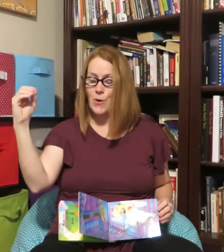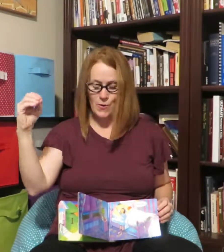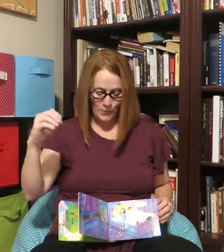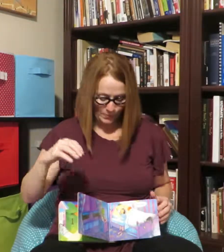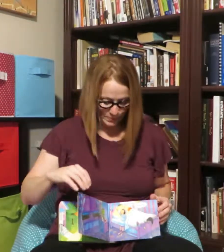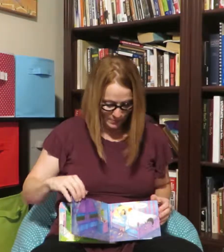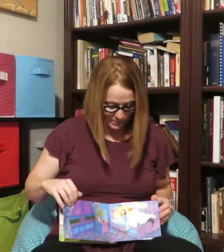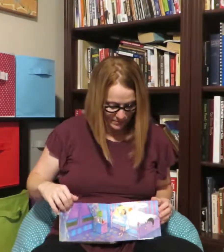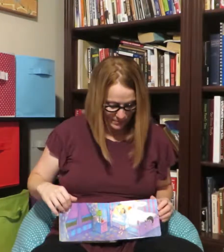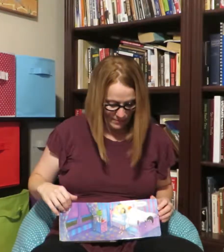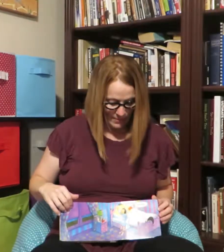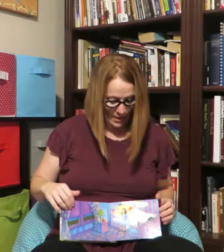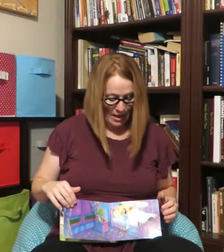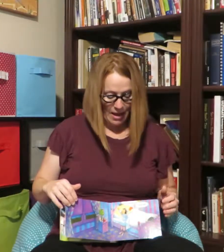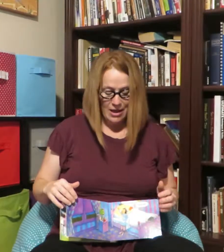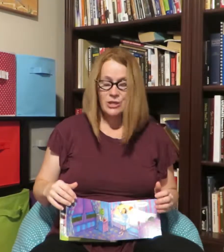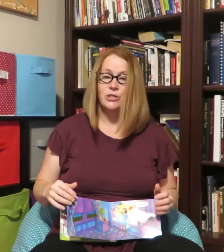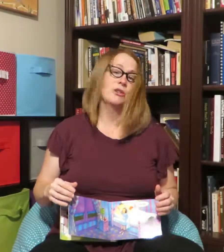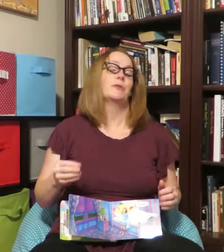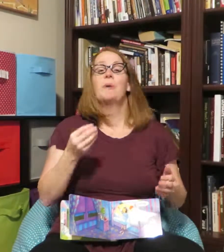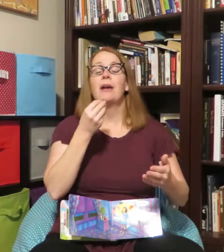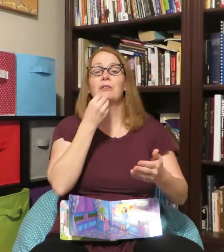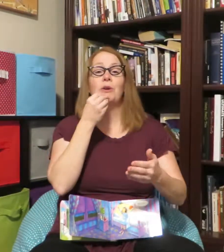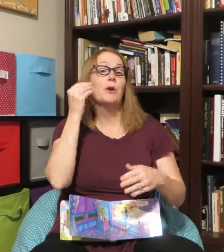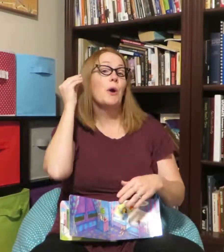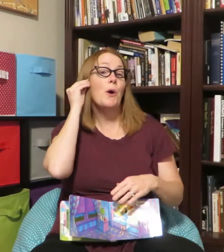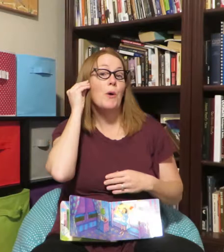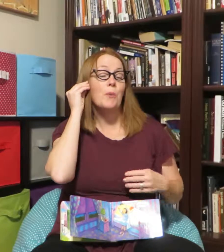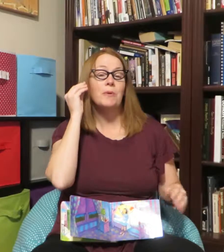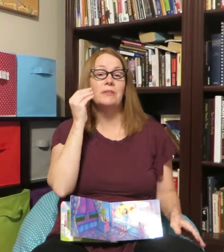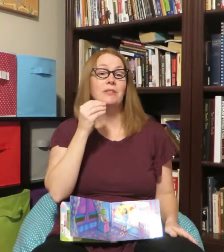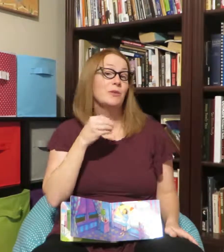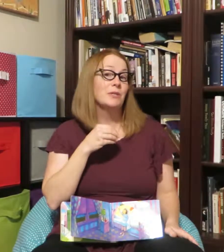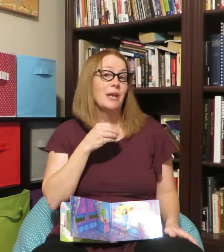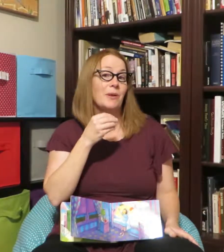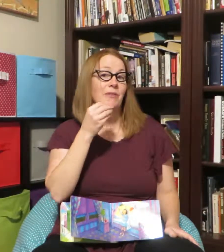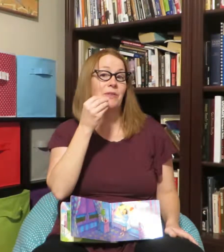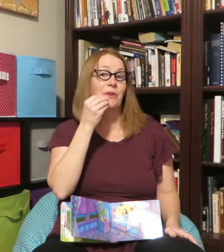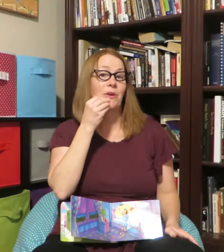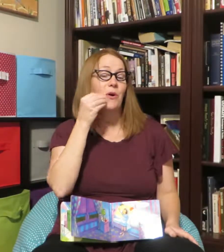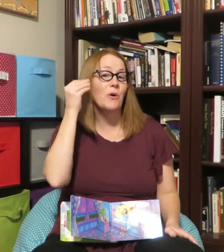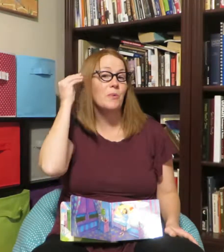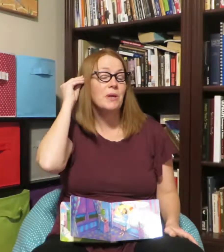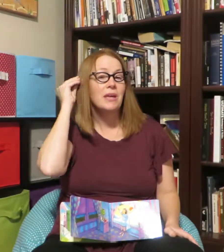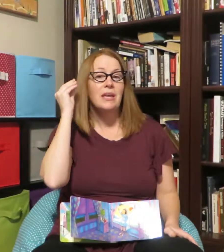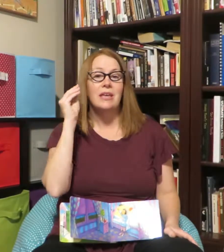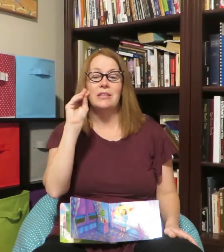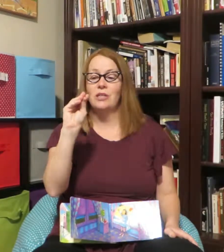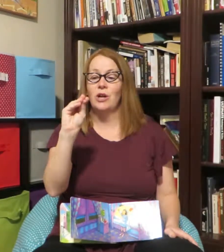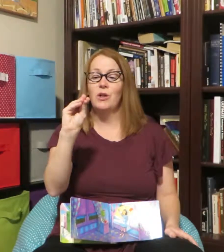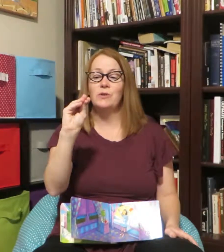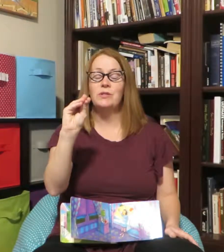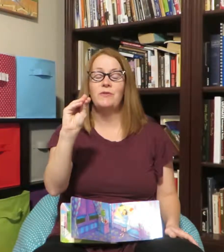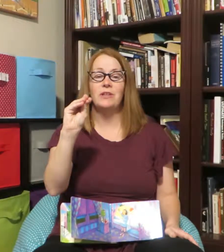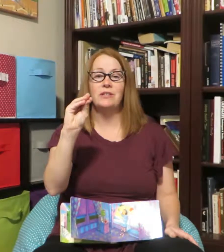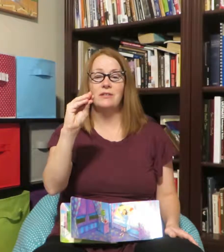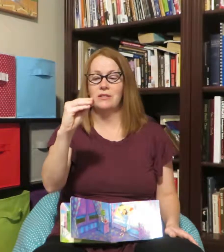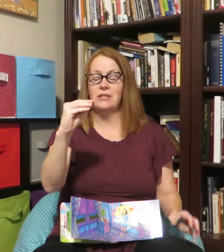Z-O-O. She goes back to her home. This is a new sign we haven't learned, home. It's a closed fist. It's the